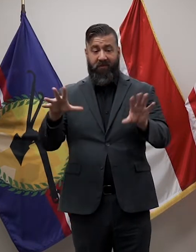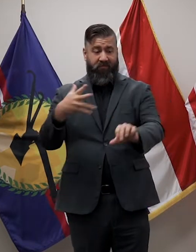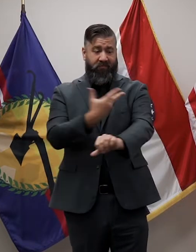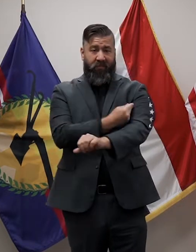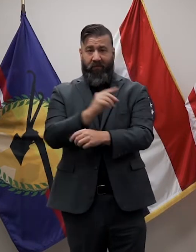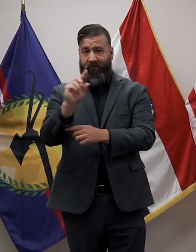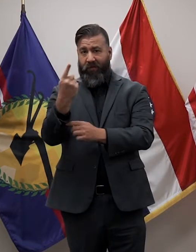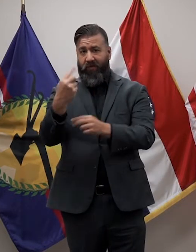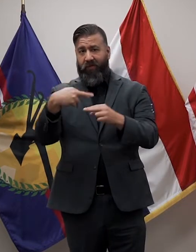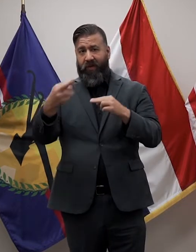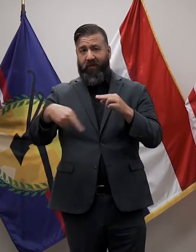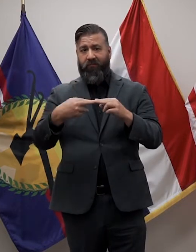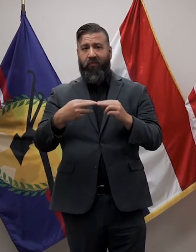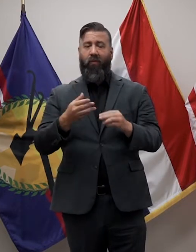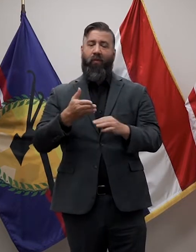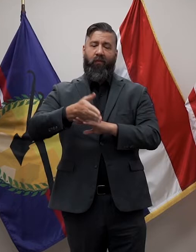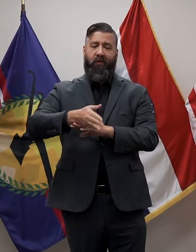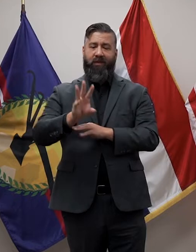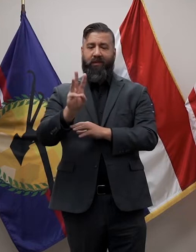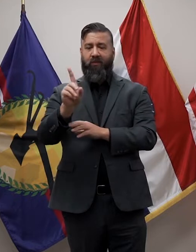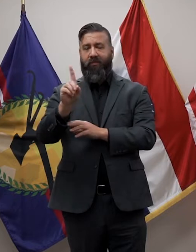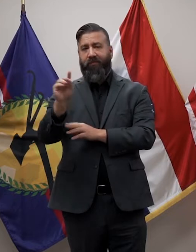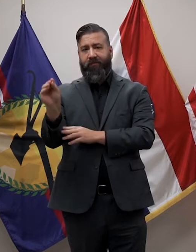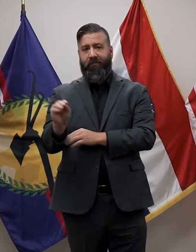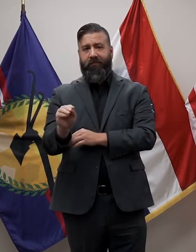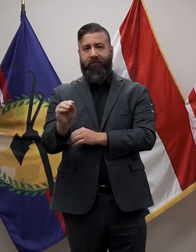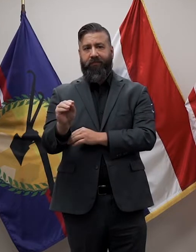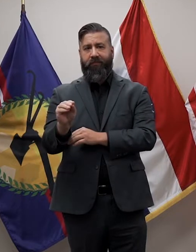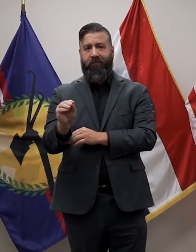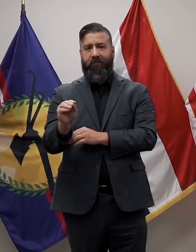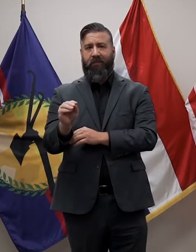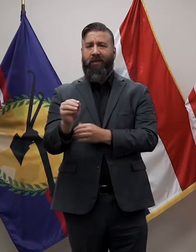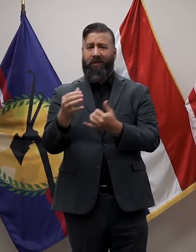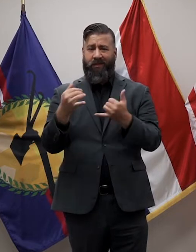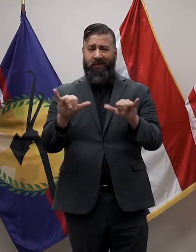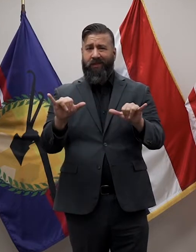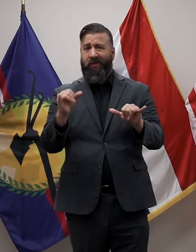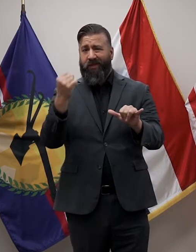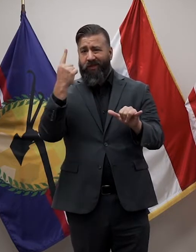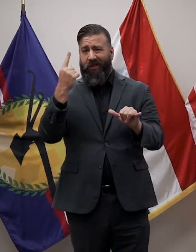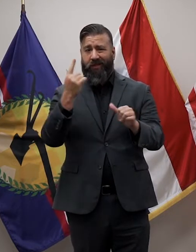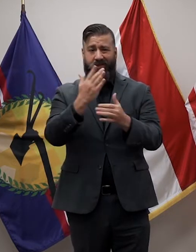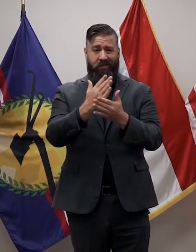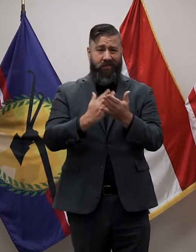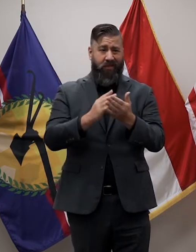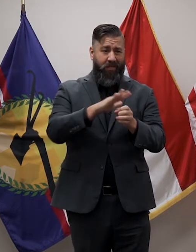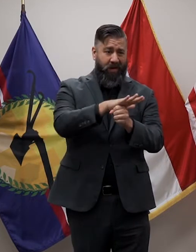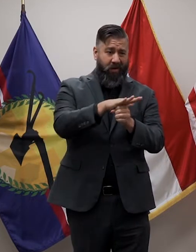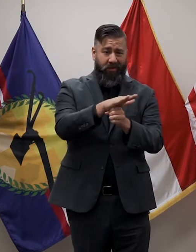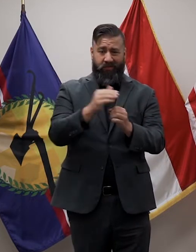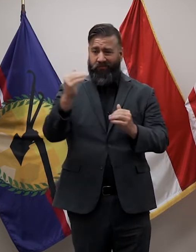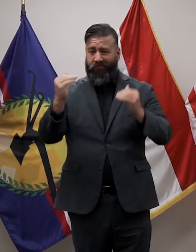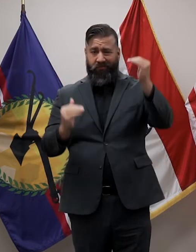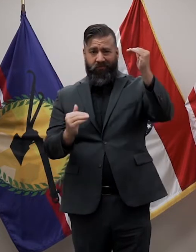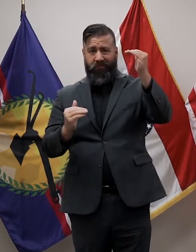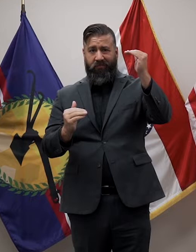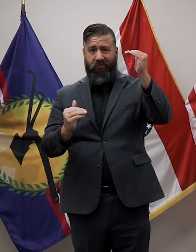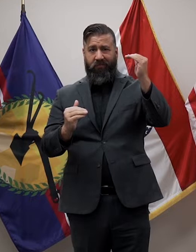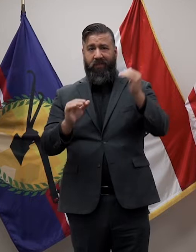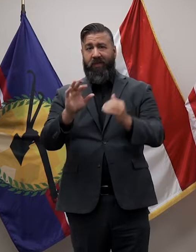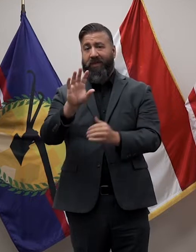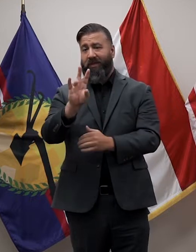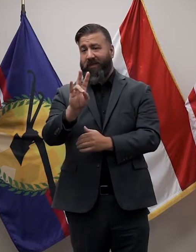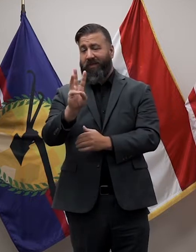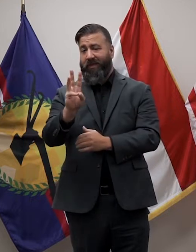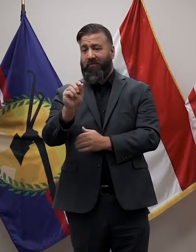61%. But there is still great disparity based on zip code. For example, 76.1% of residents in